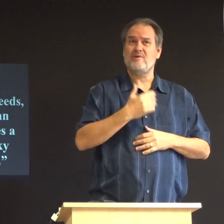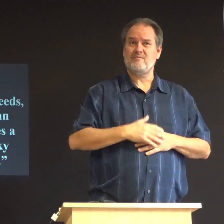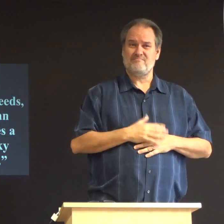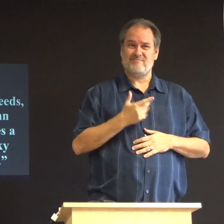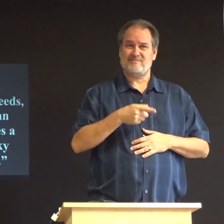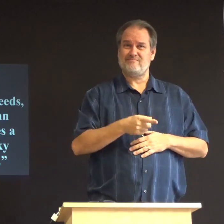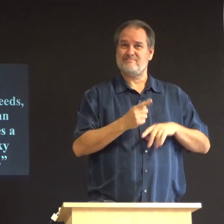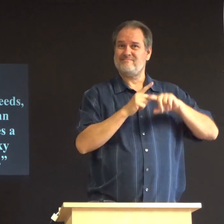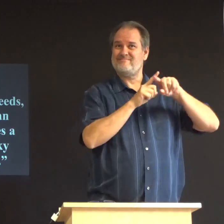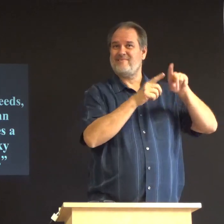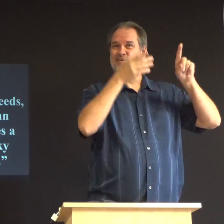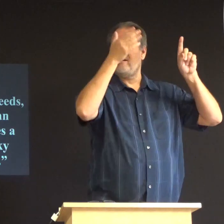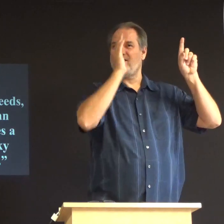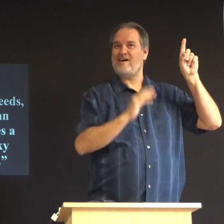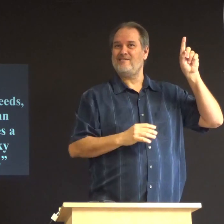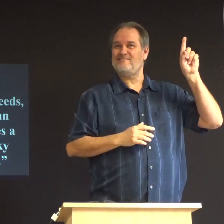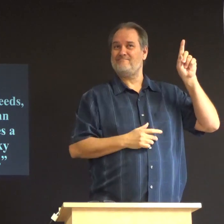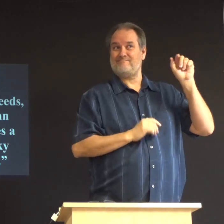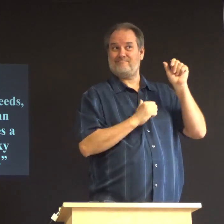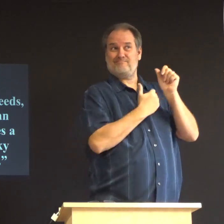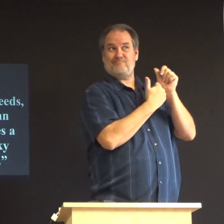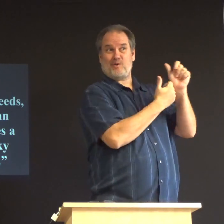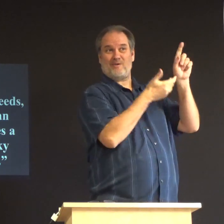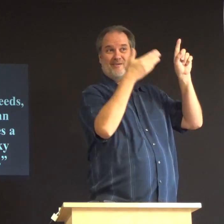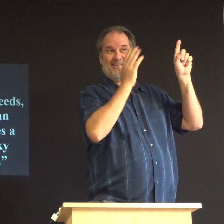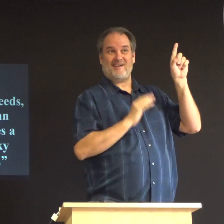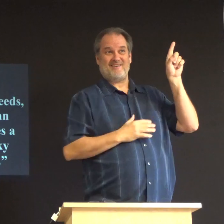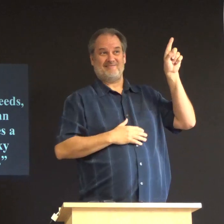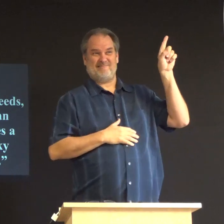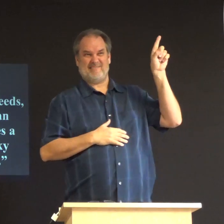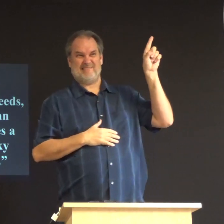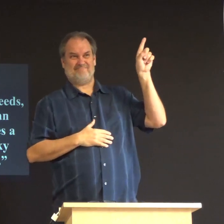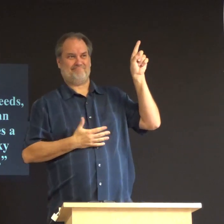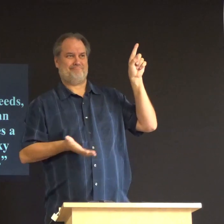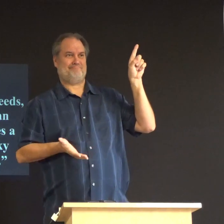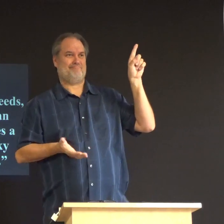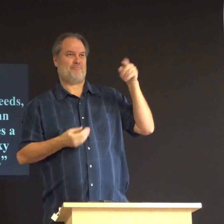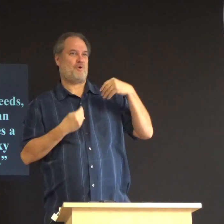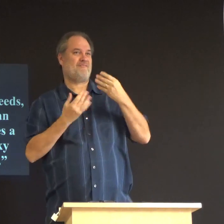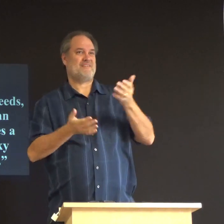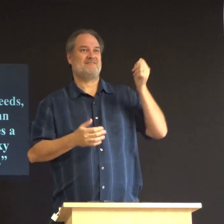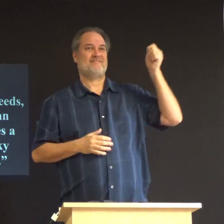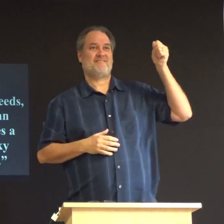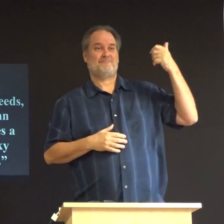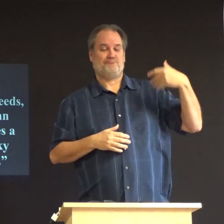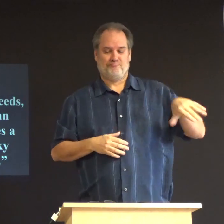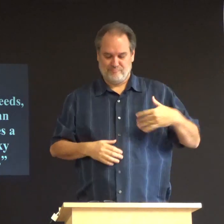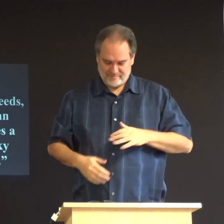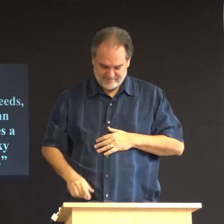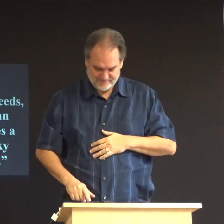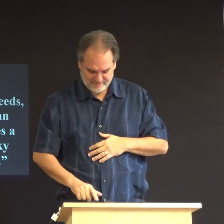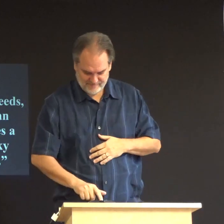The church remains, because we depend on God. We know who God is, that he provides.